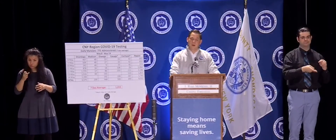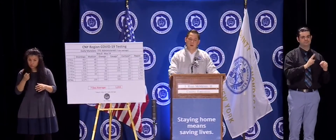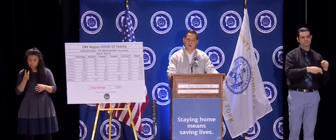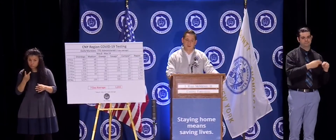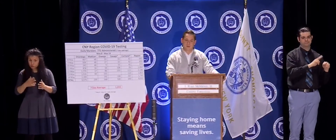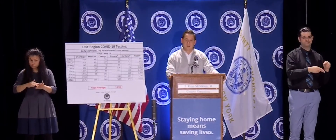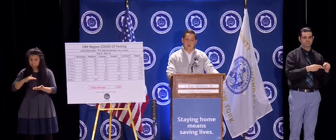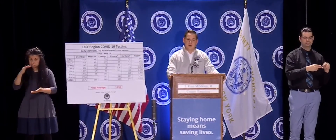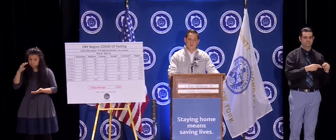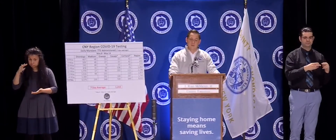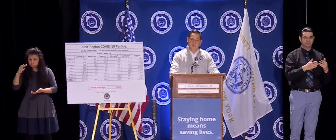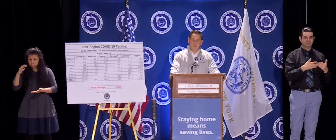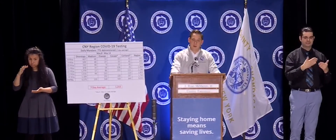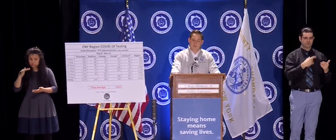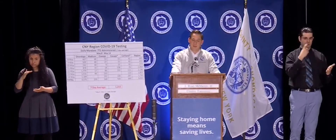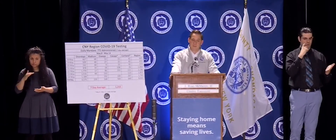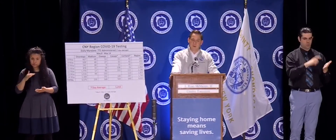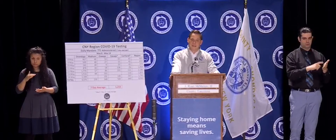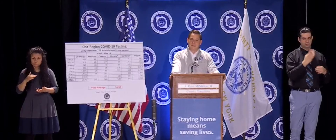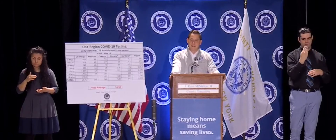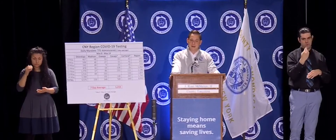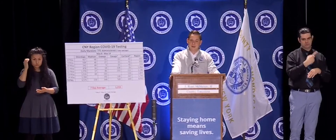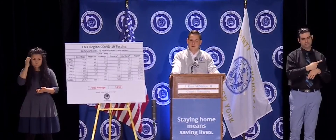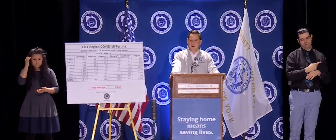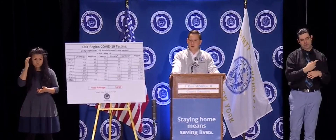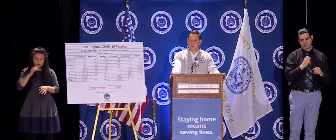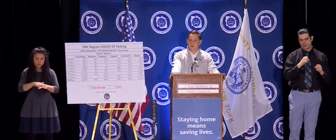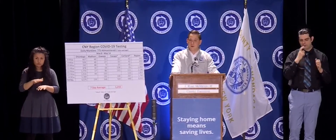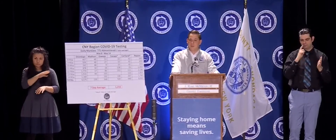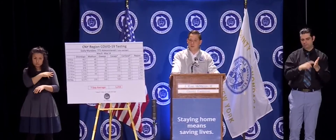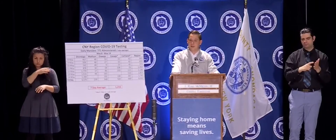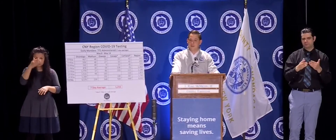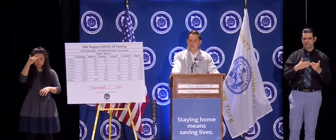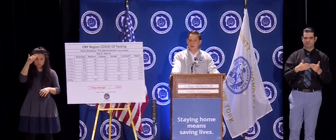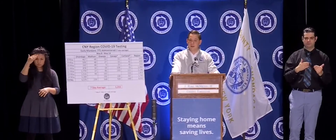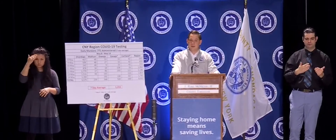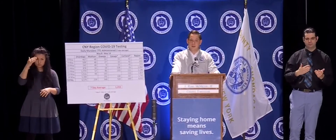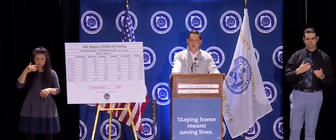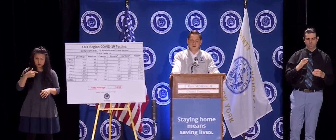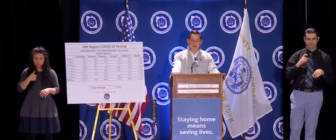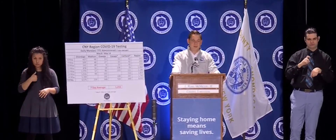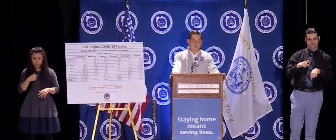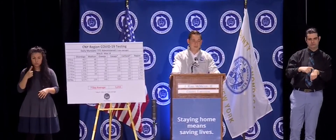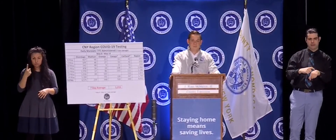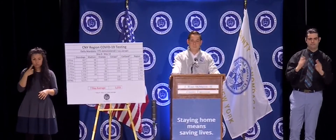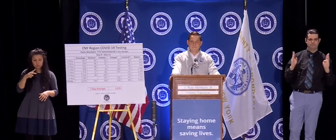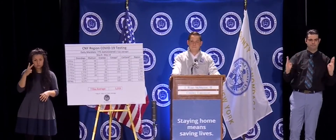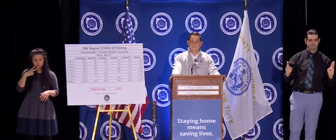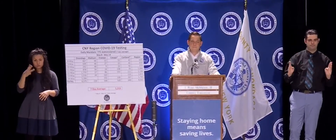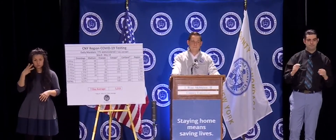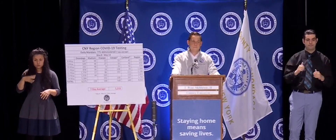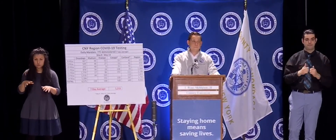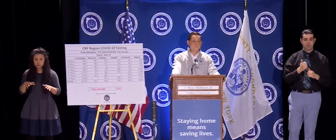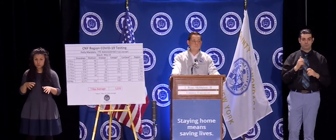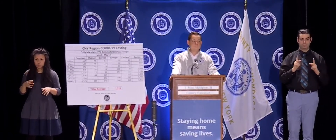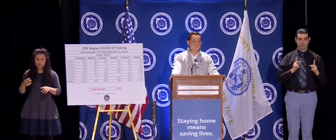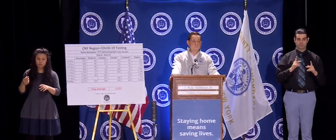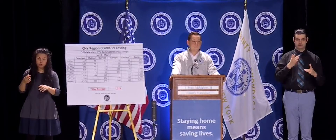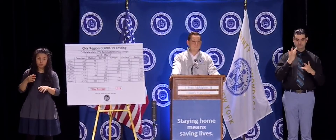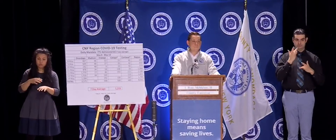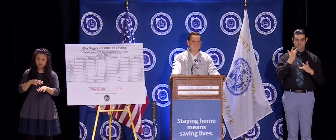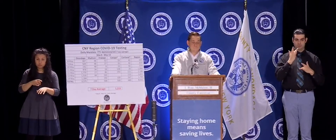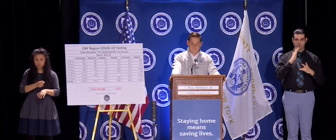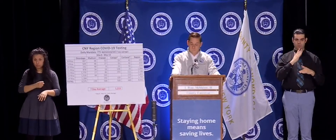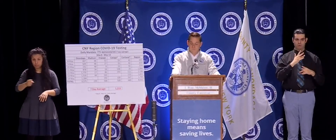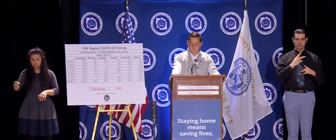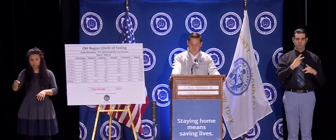up, because remember, many people get sick, they're okay for a couple days, and then they get very sick. Are the test times still coming